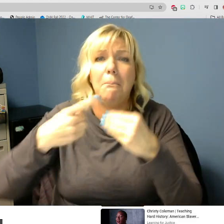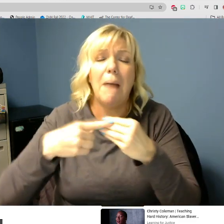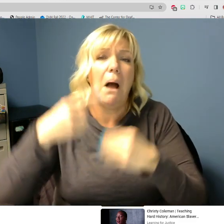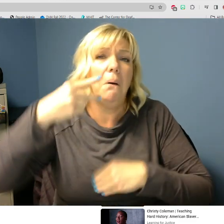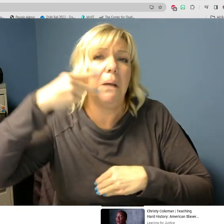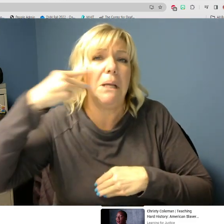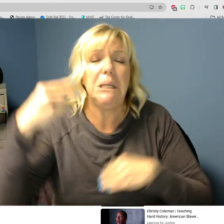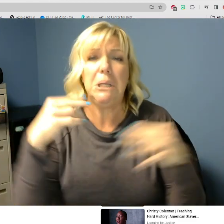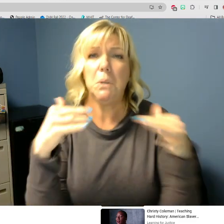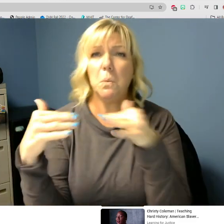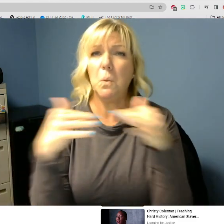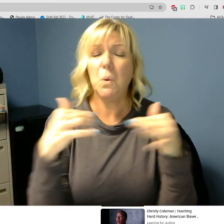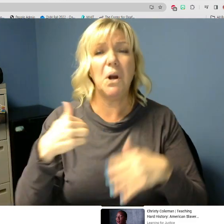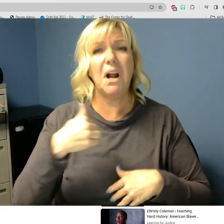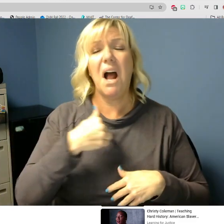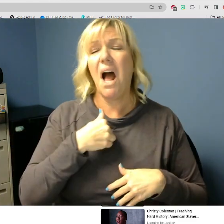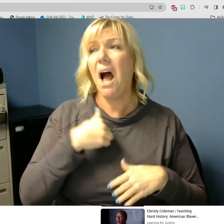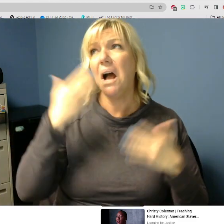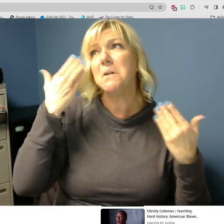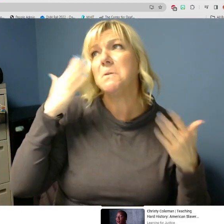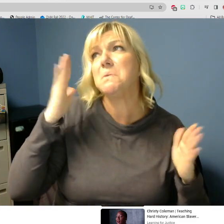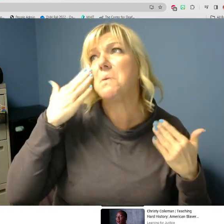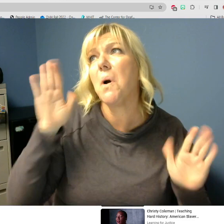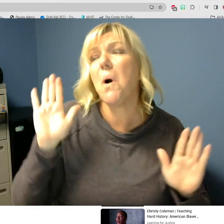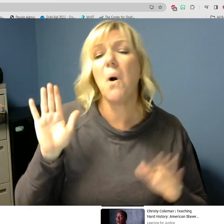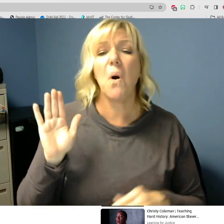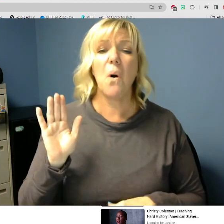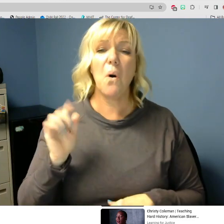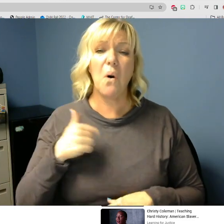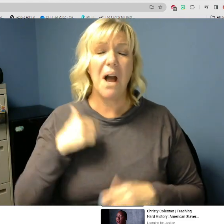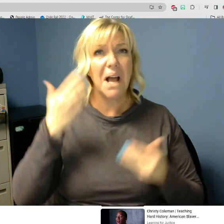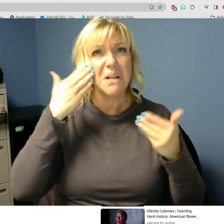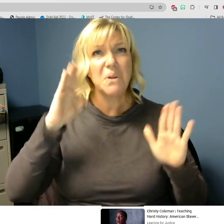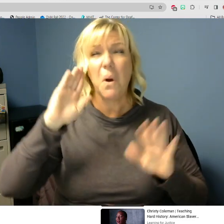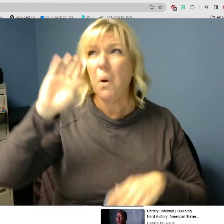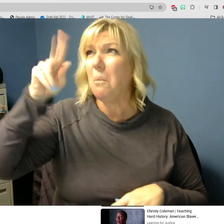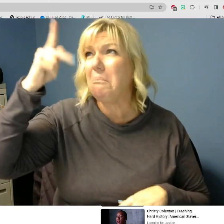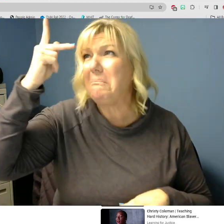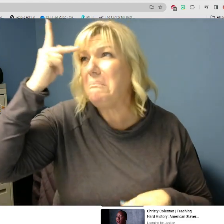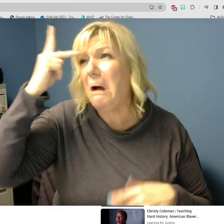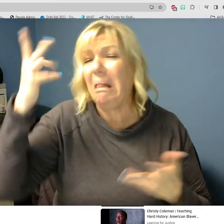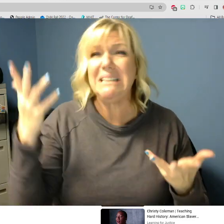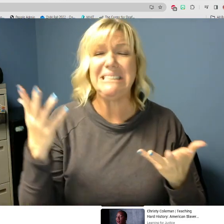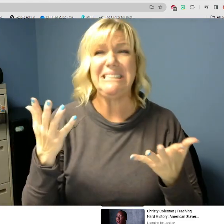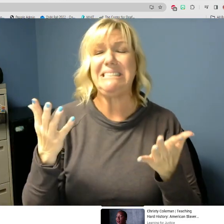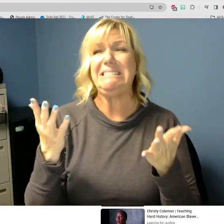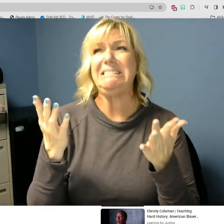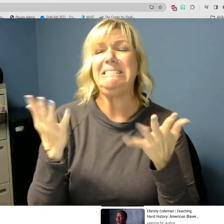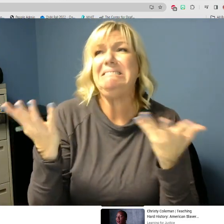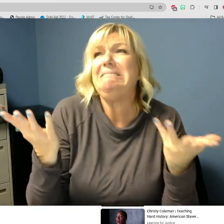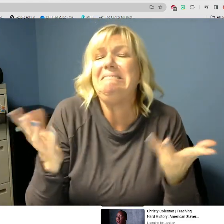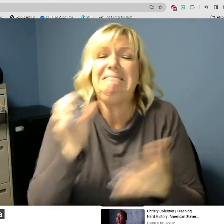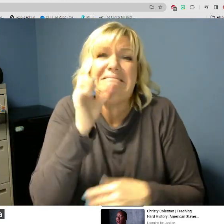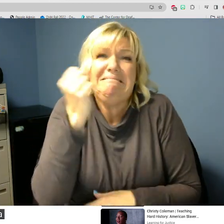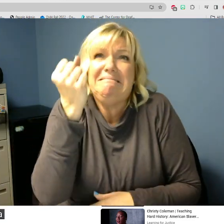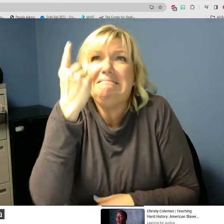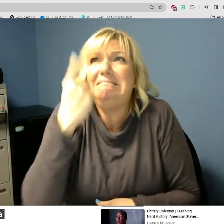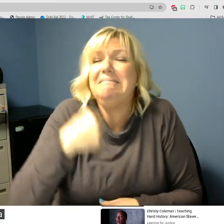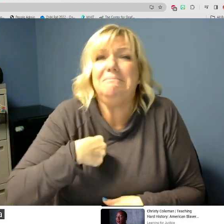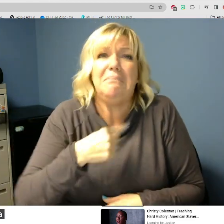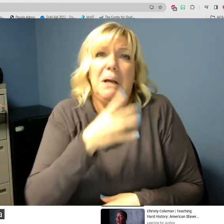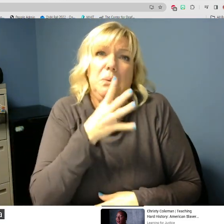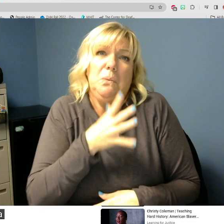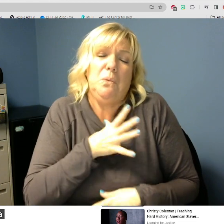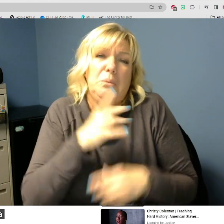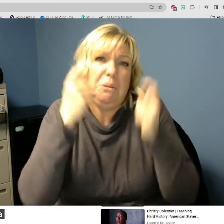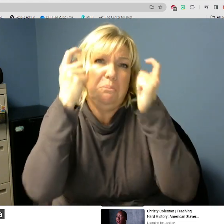didn't know what I was doing, politics, so hard for my woman brain. And the court said,